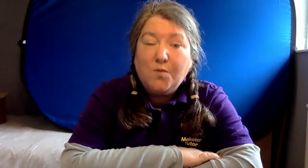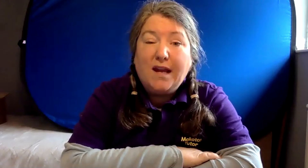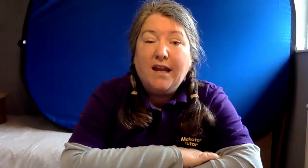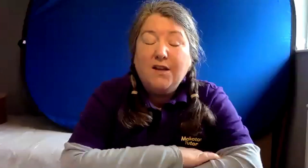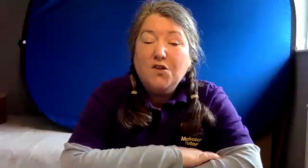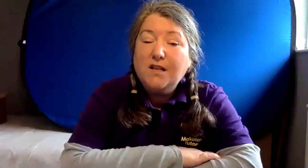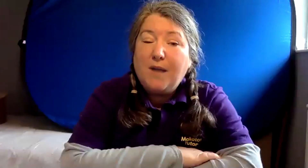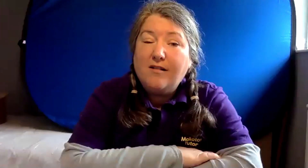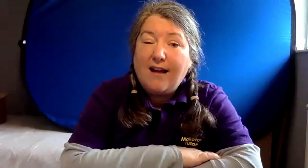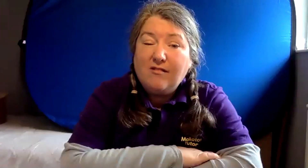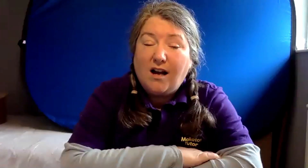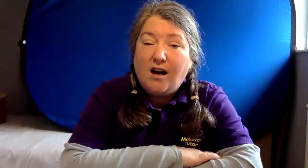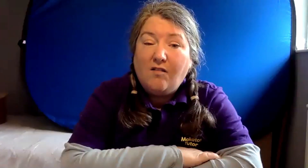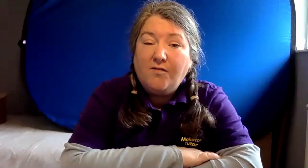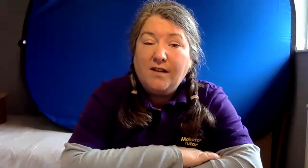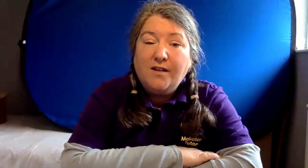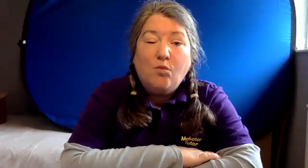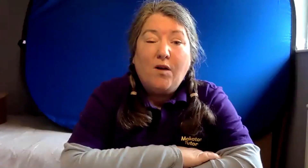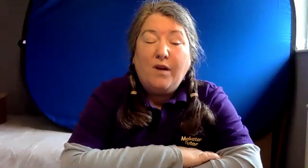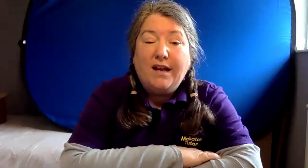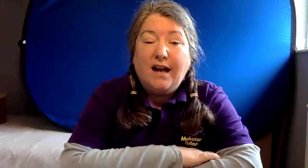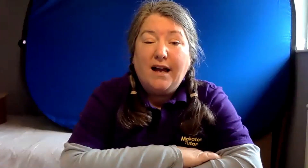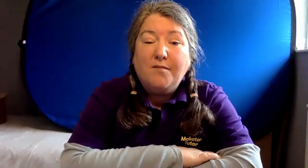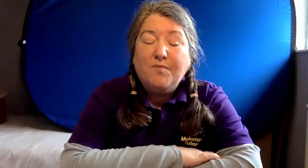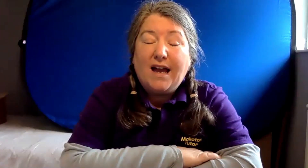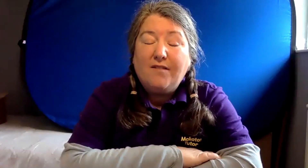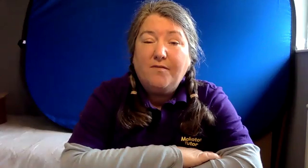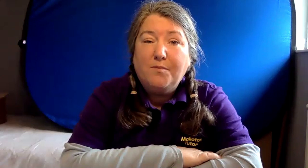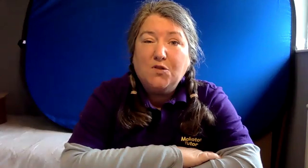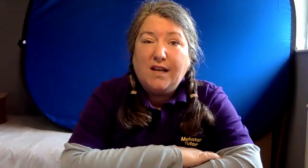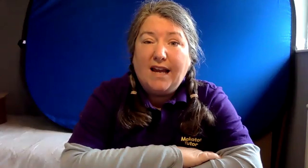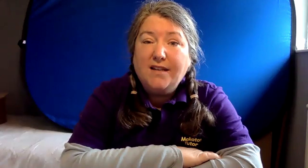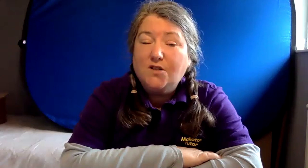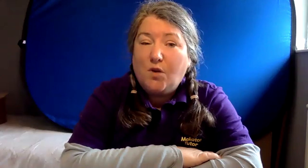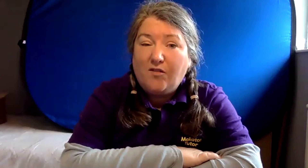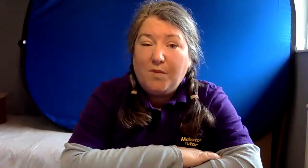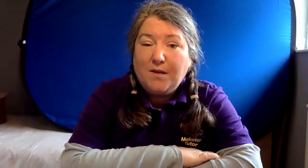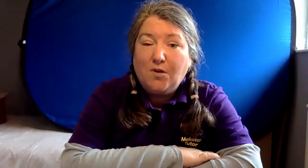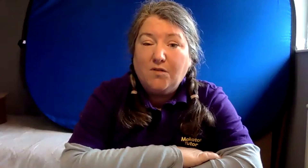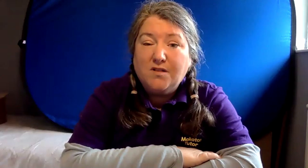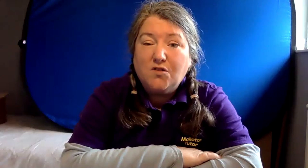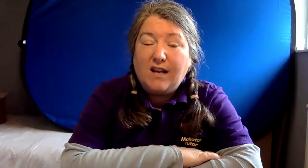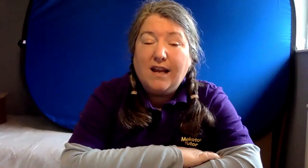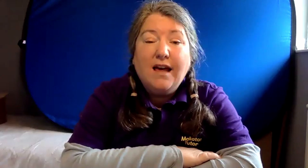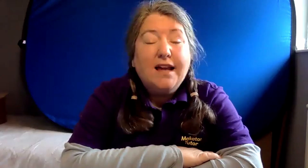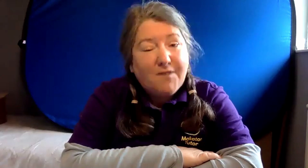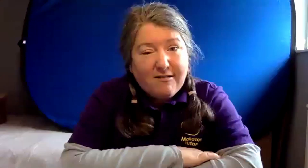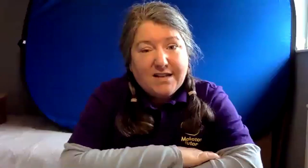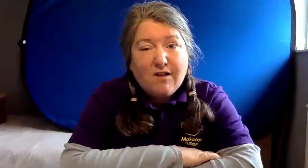be usually about an hour and a half, where we have between 8 to 12 people on the screen, and it's very